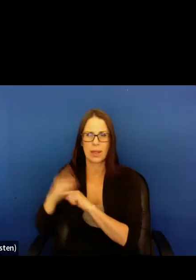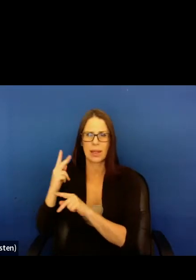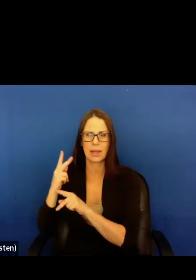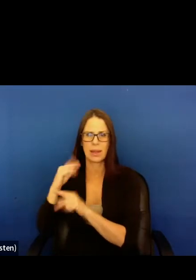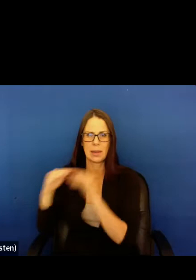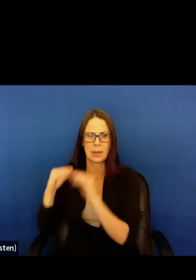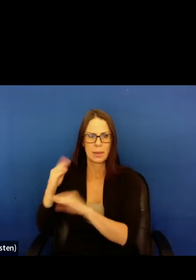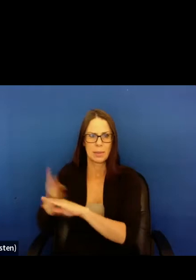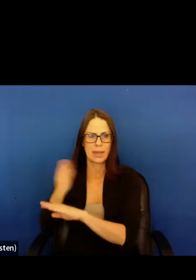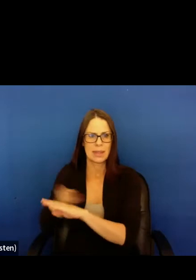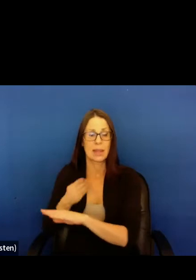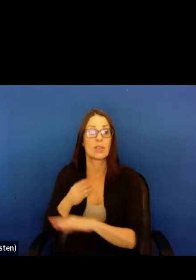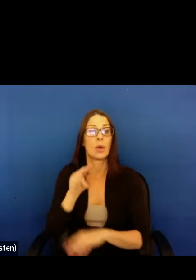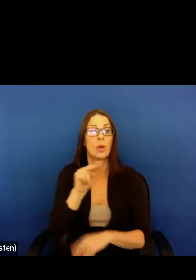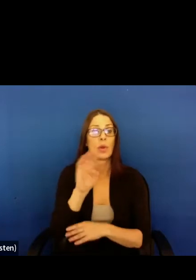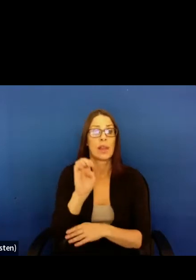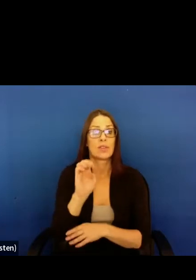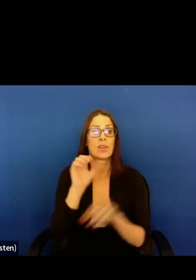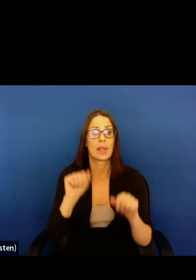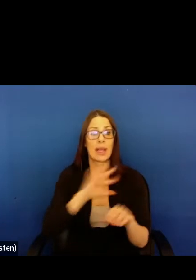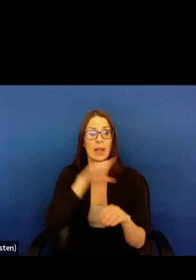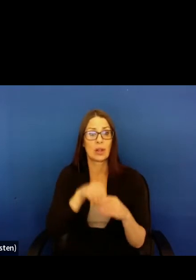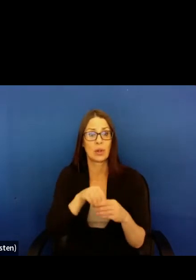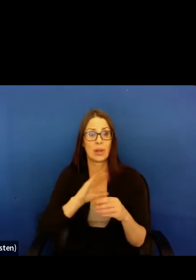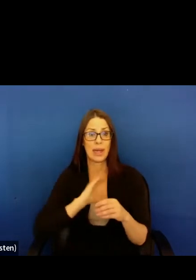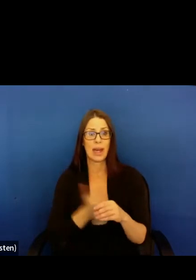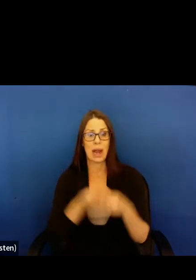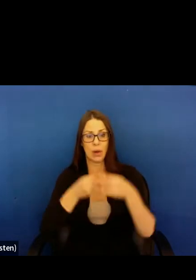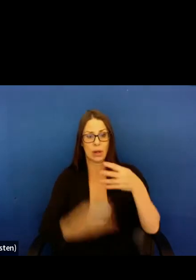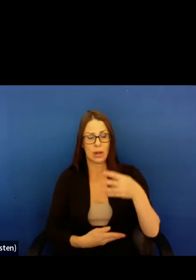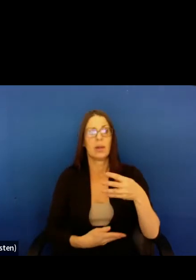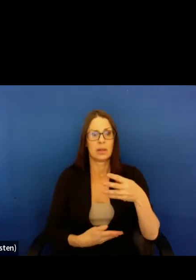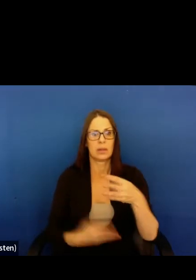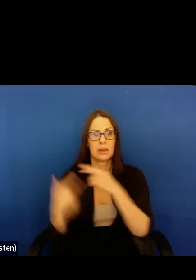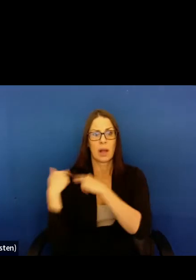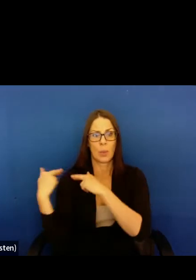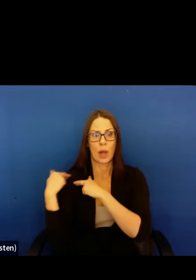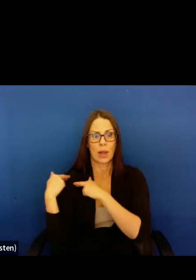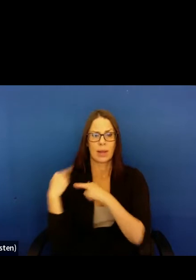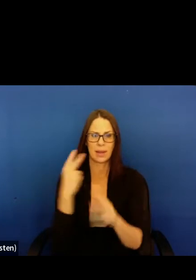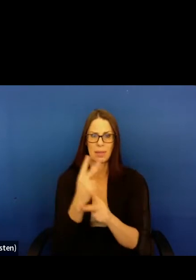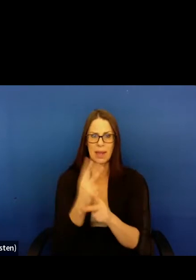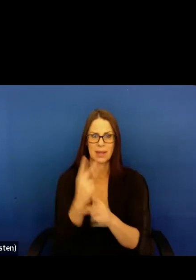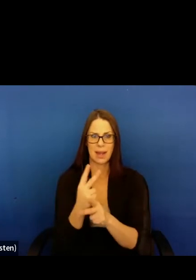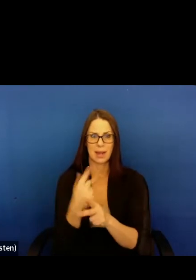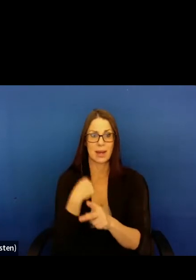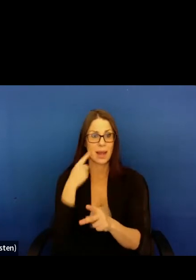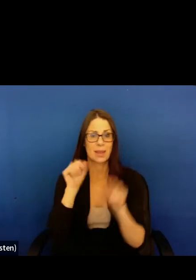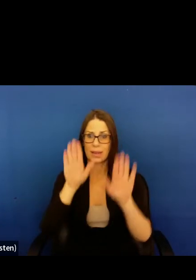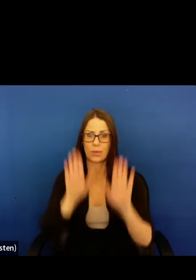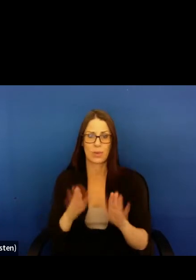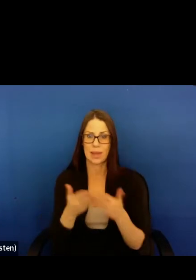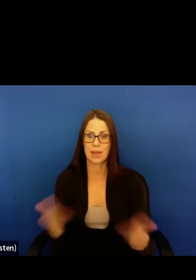as Northeastern can have under our umbrella and maintain. And I just think it's a great thing.